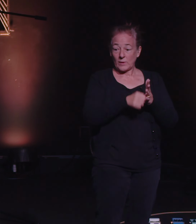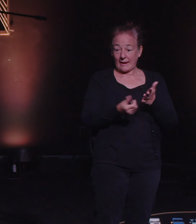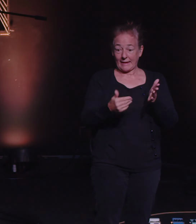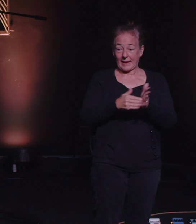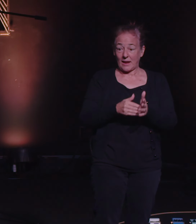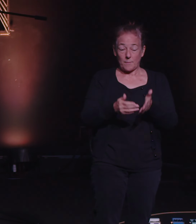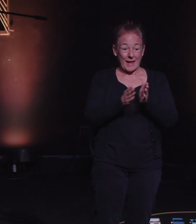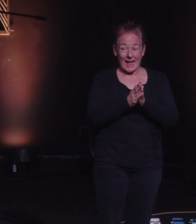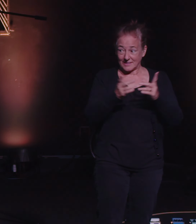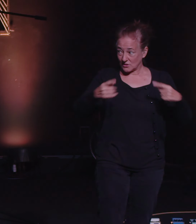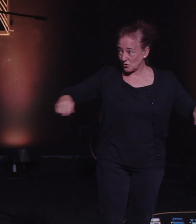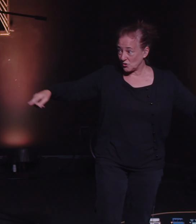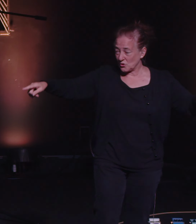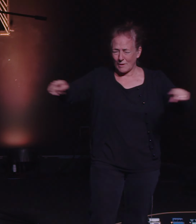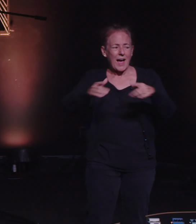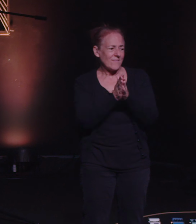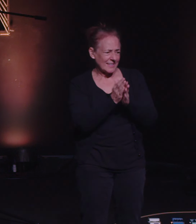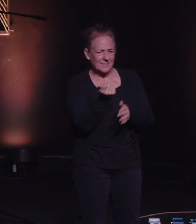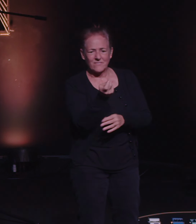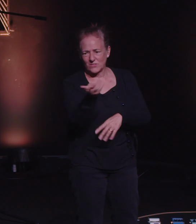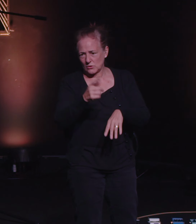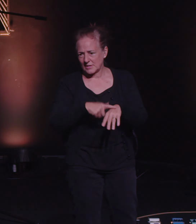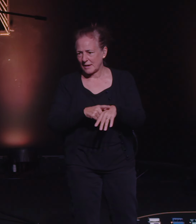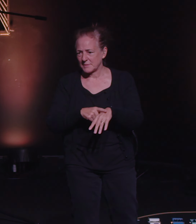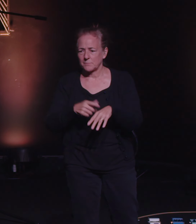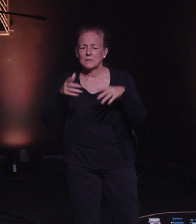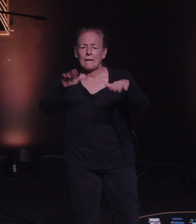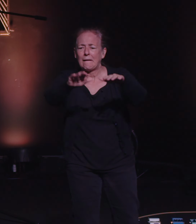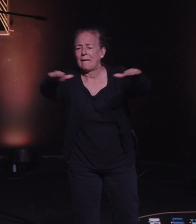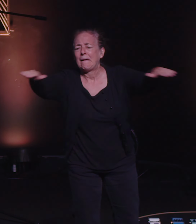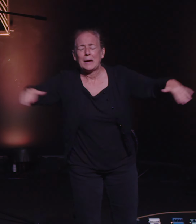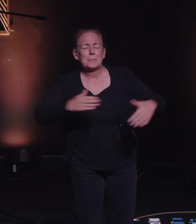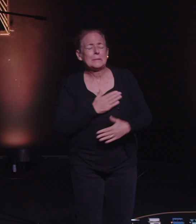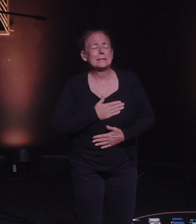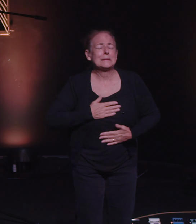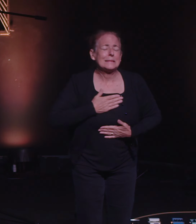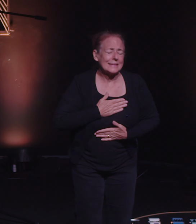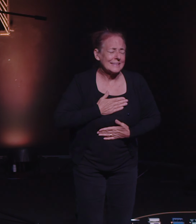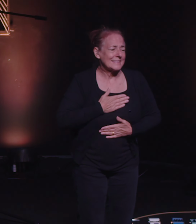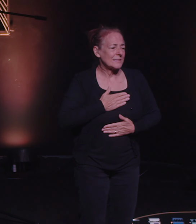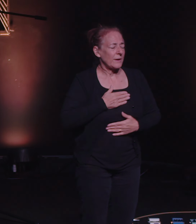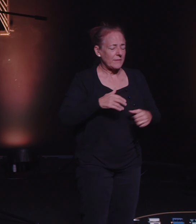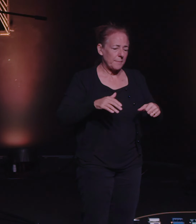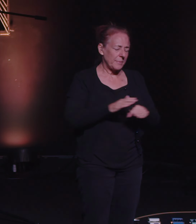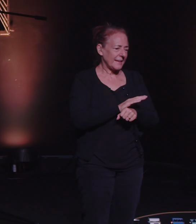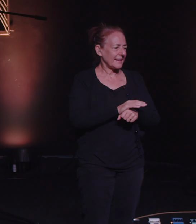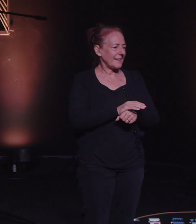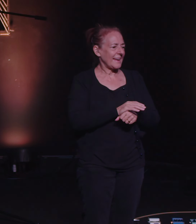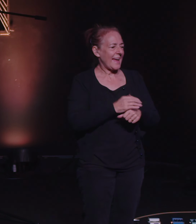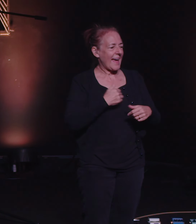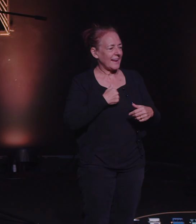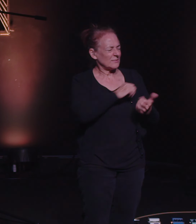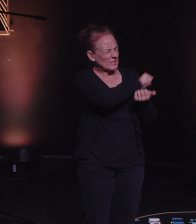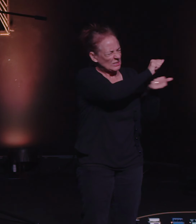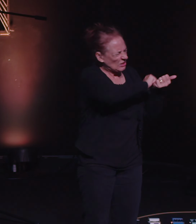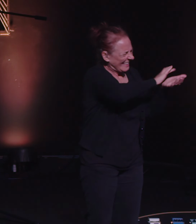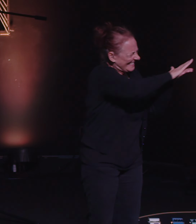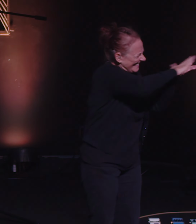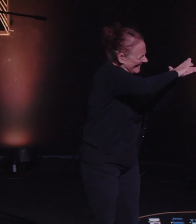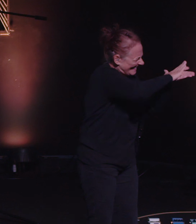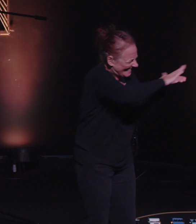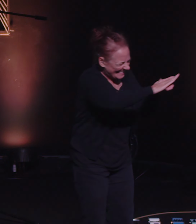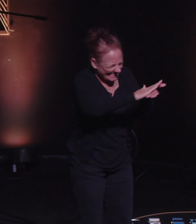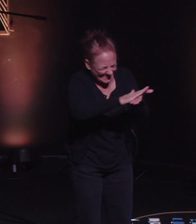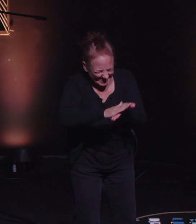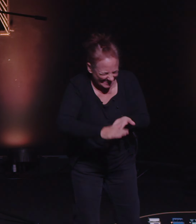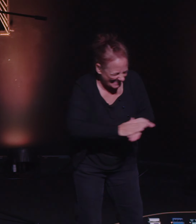we're going to ask, we've asked this a few times, and I get that, but we're trying to do things a little bit different. We have completely wiped our kids area volunteer list,